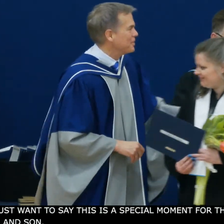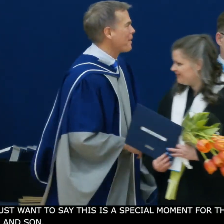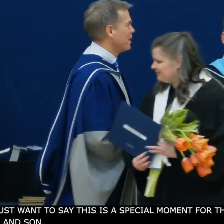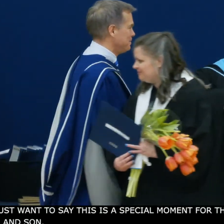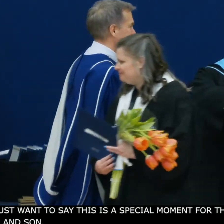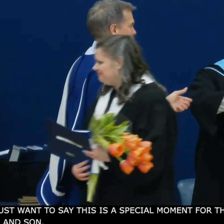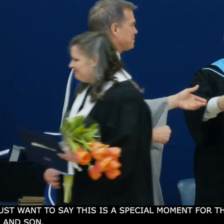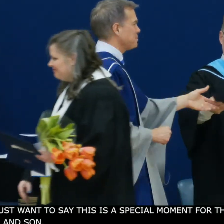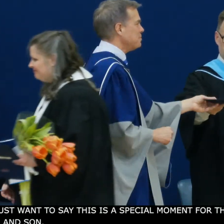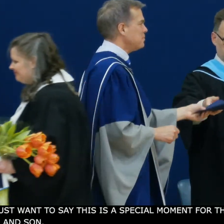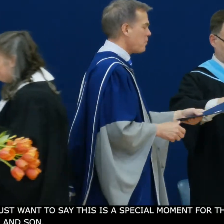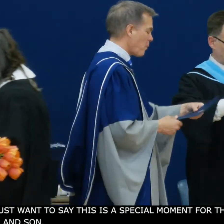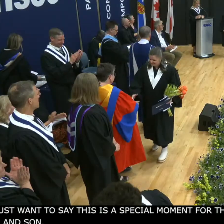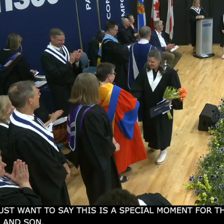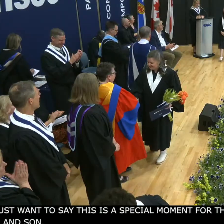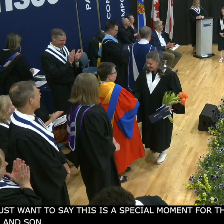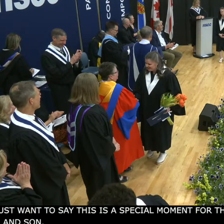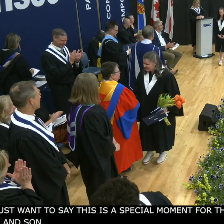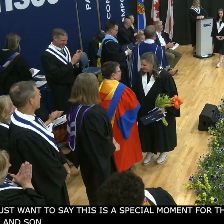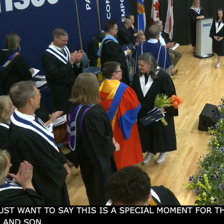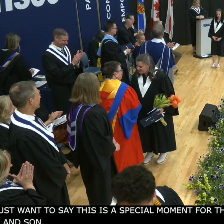Caitlin Sheffield.